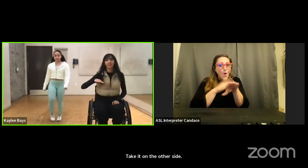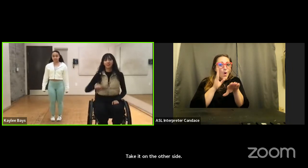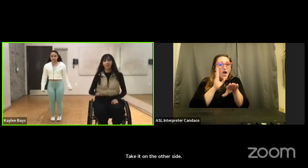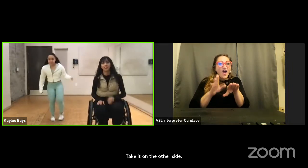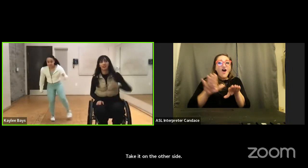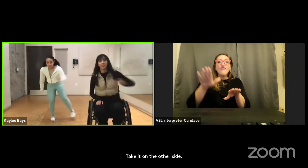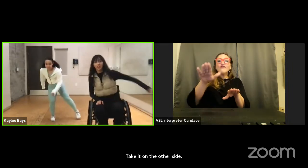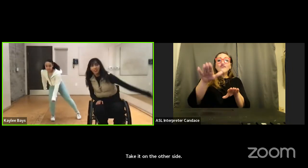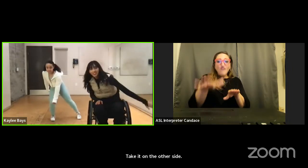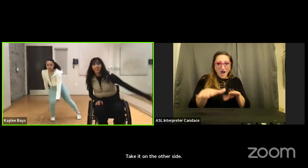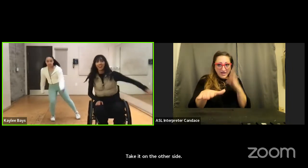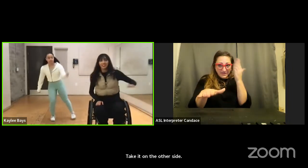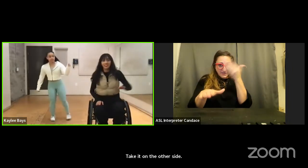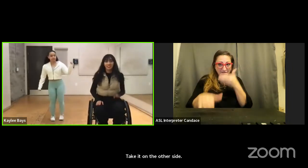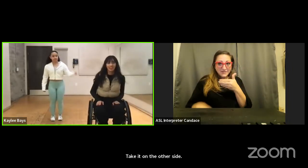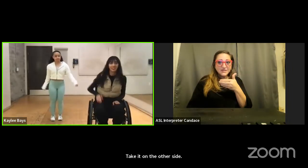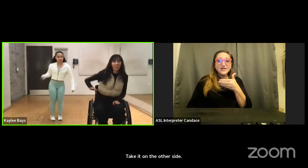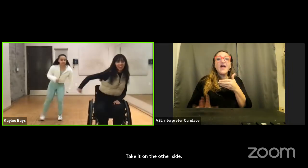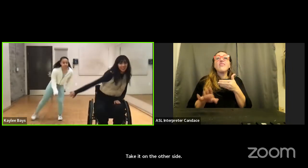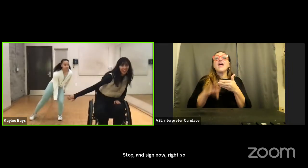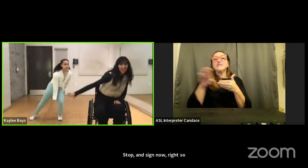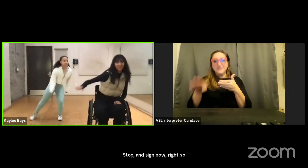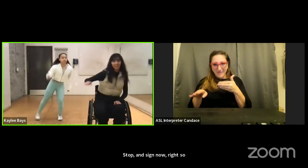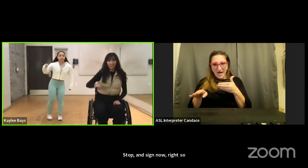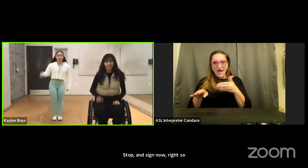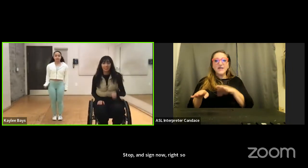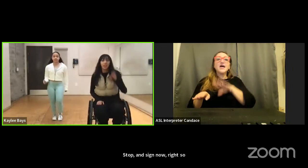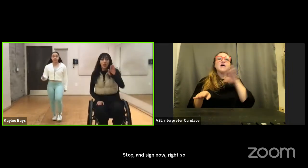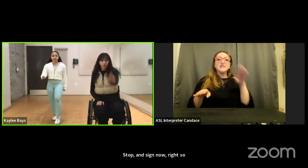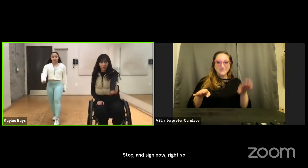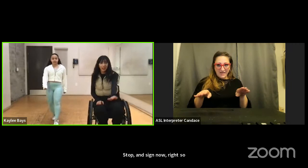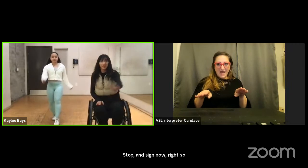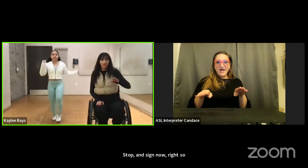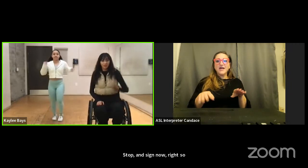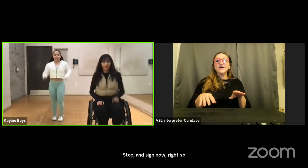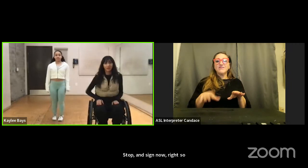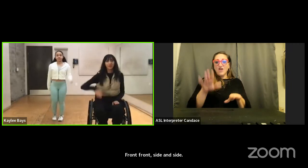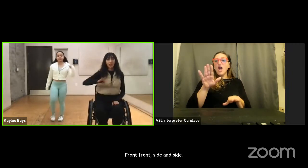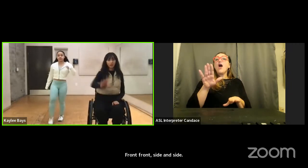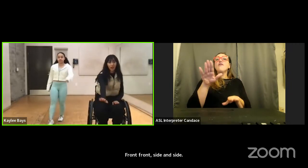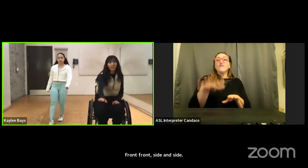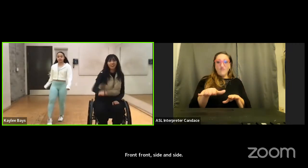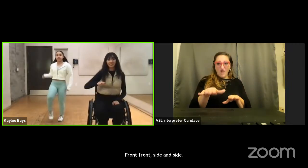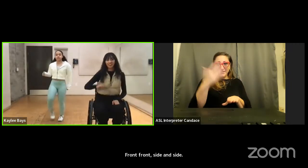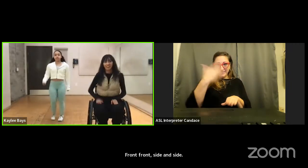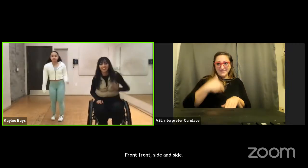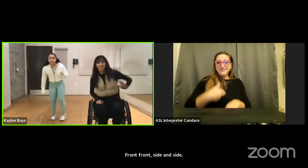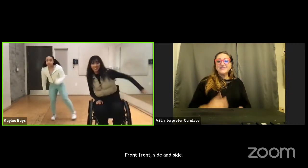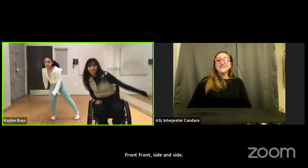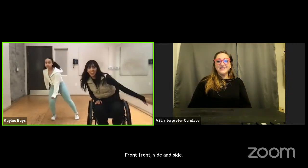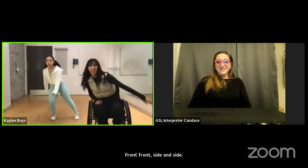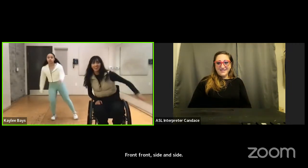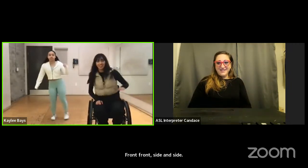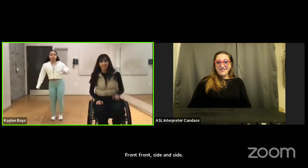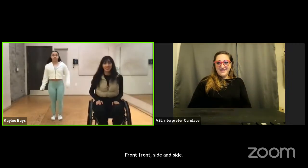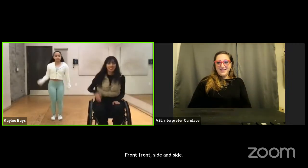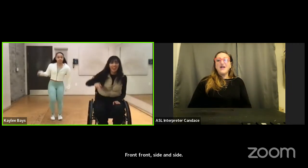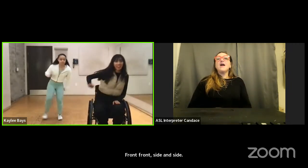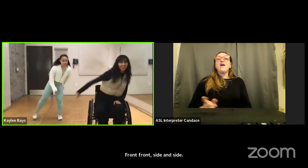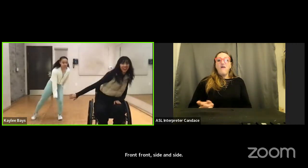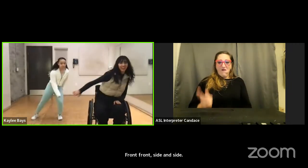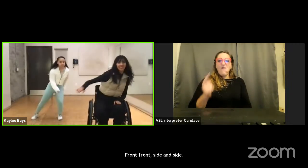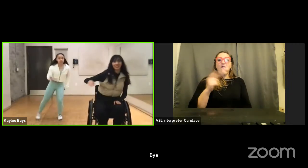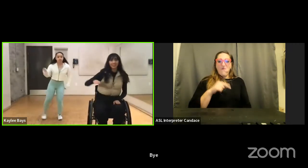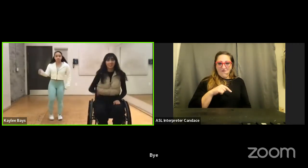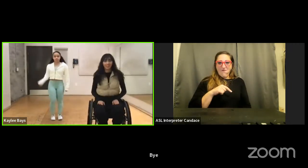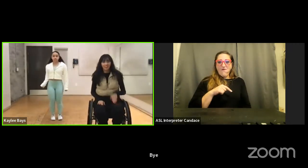front, side, and side, front, front, side,